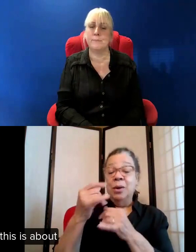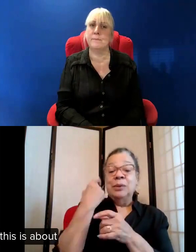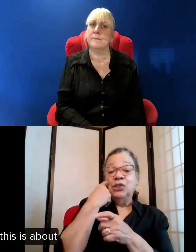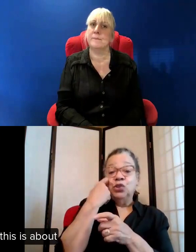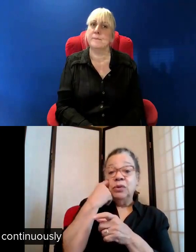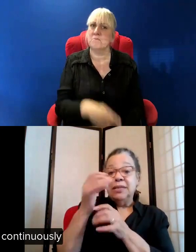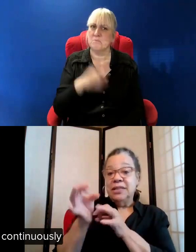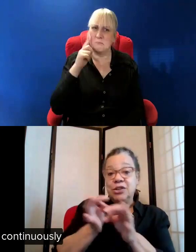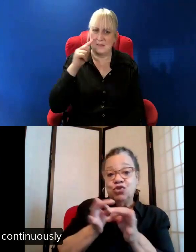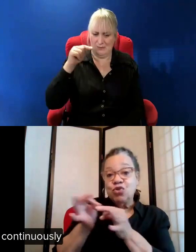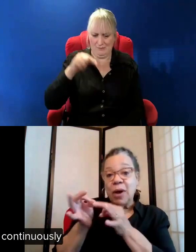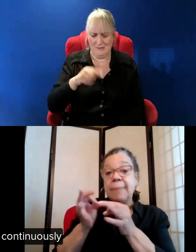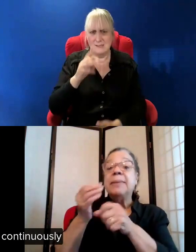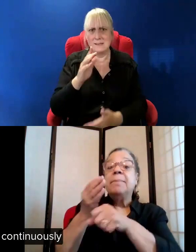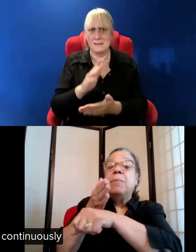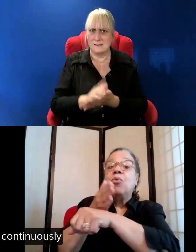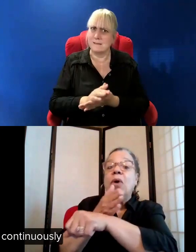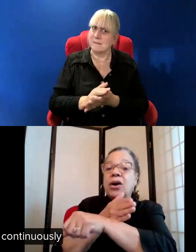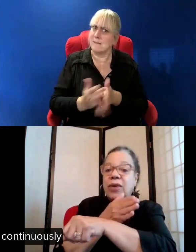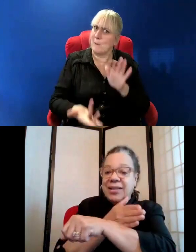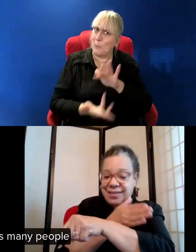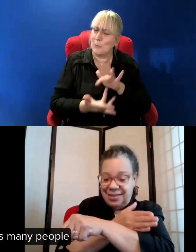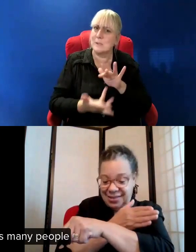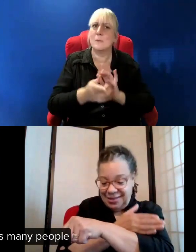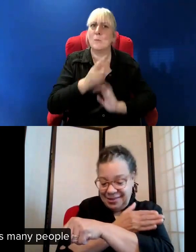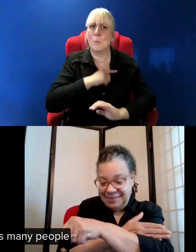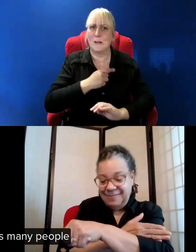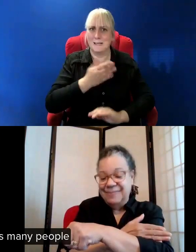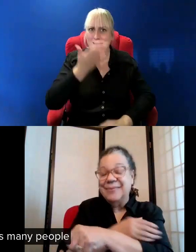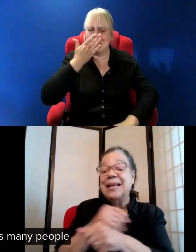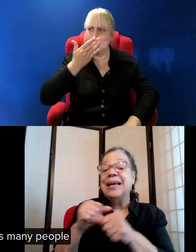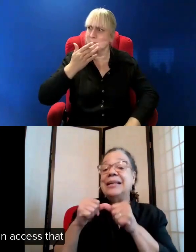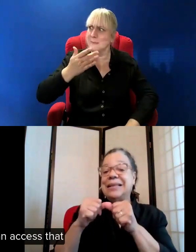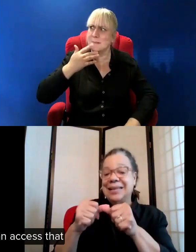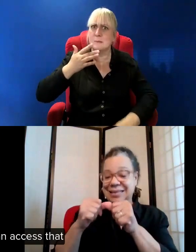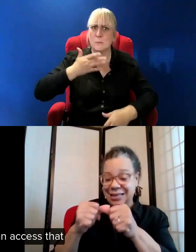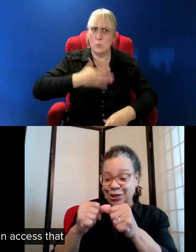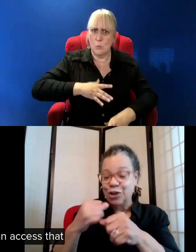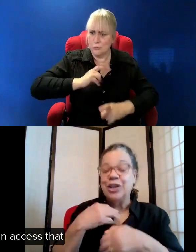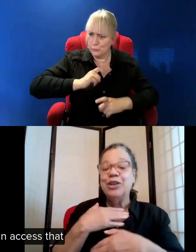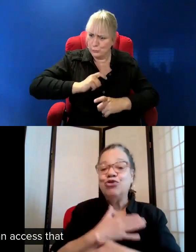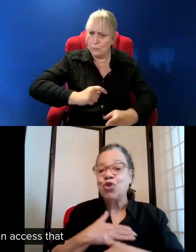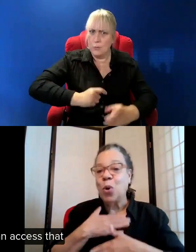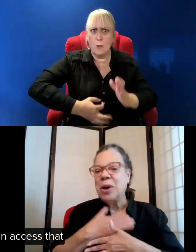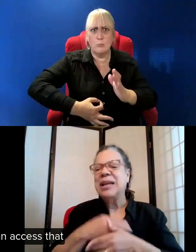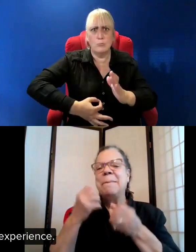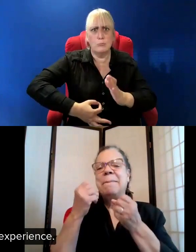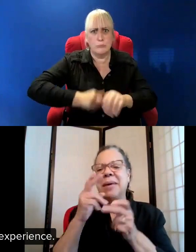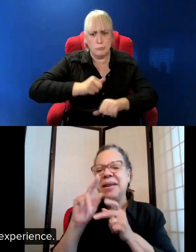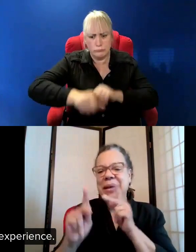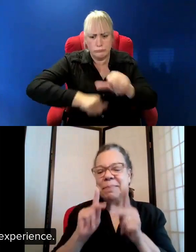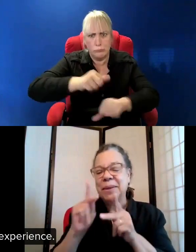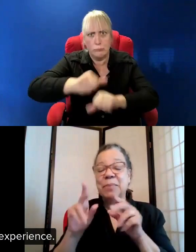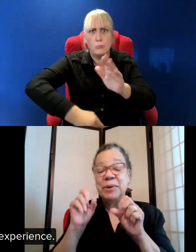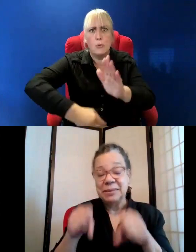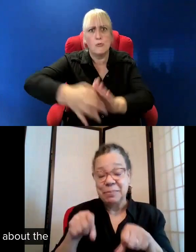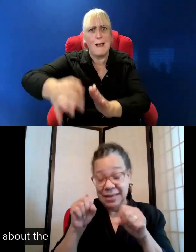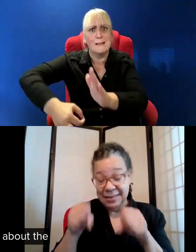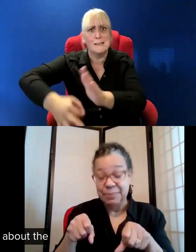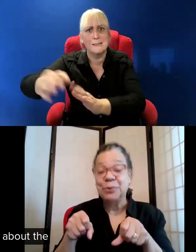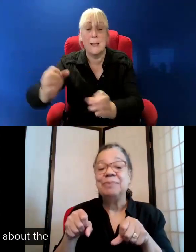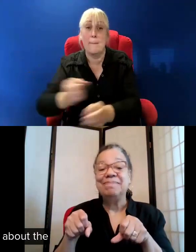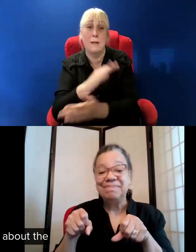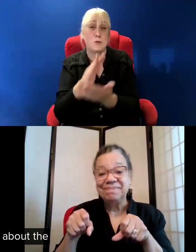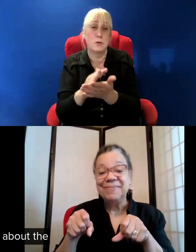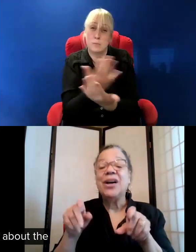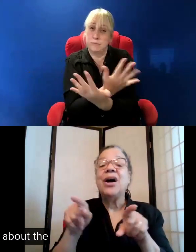is that this is about progress and continuously ensuring that as many people as possible can access that matchday experience. Yeah. I